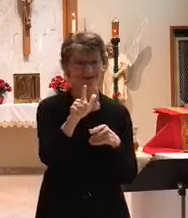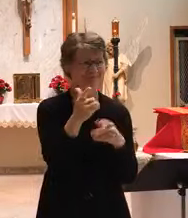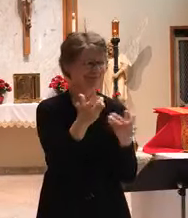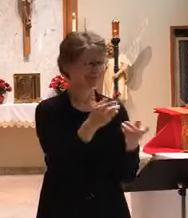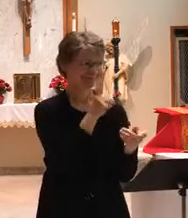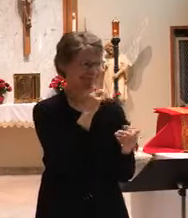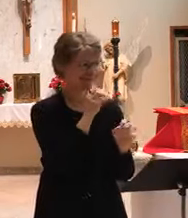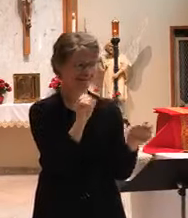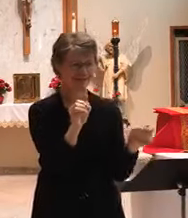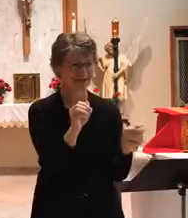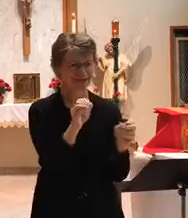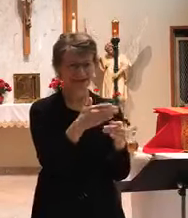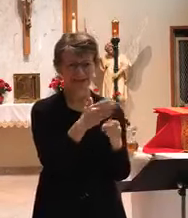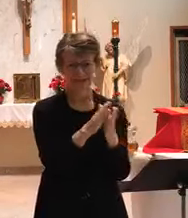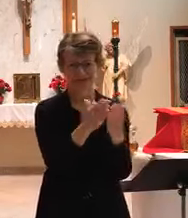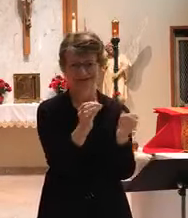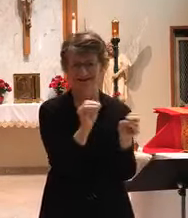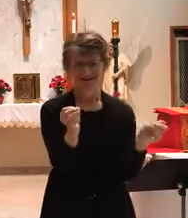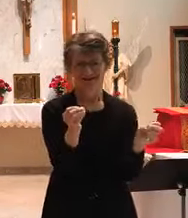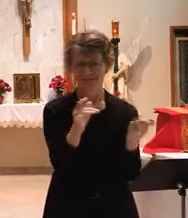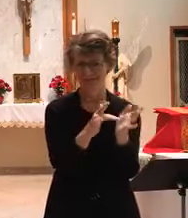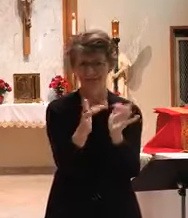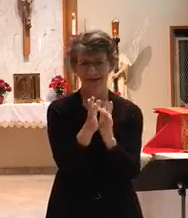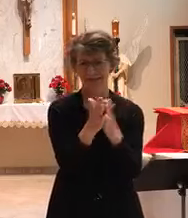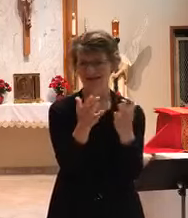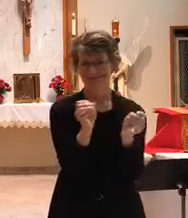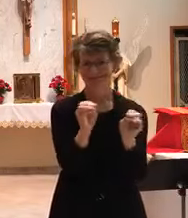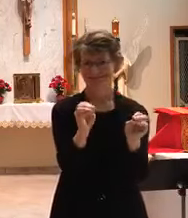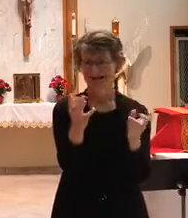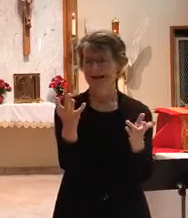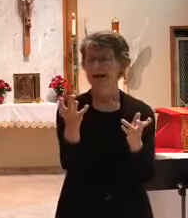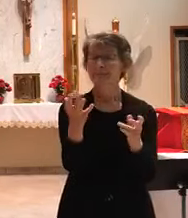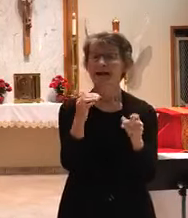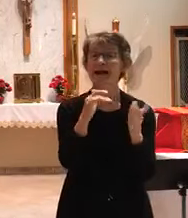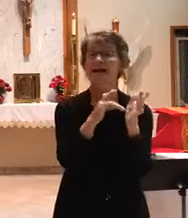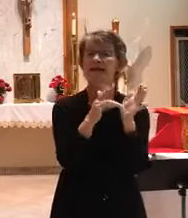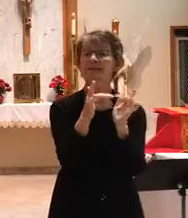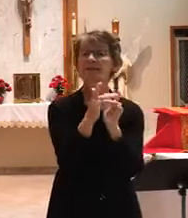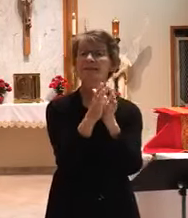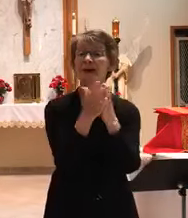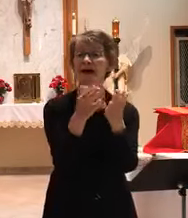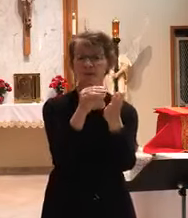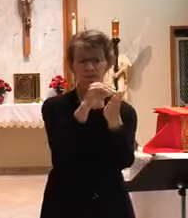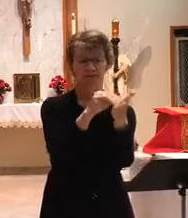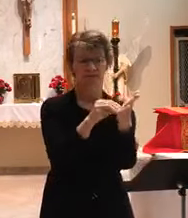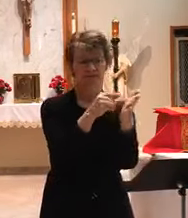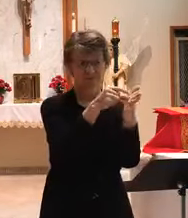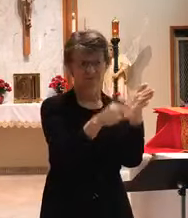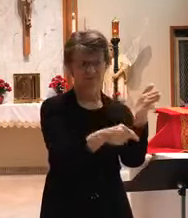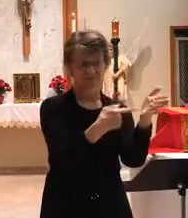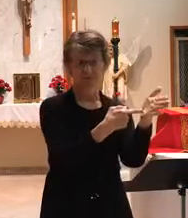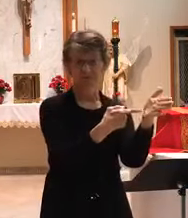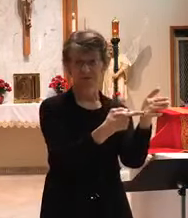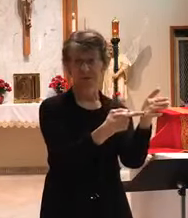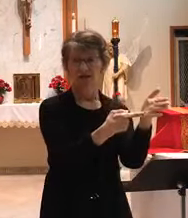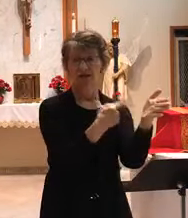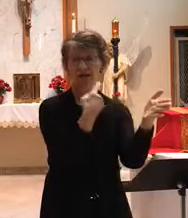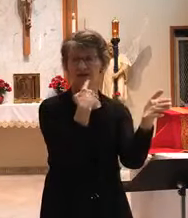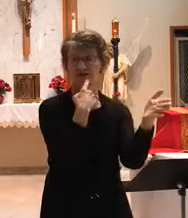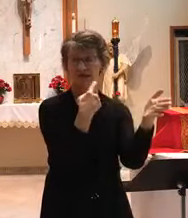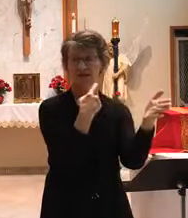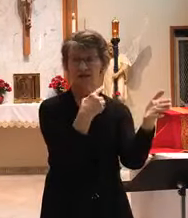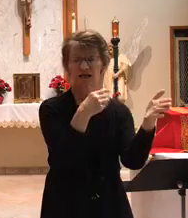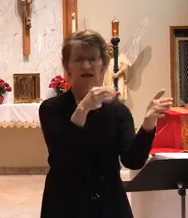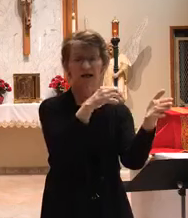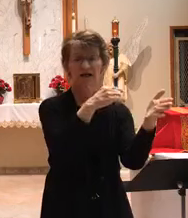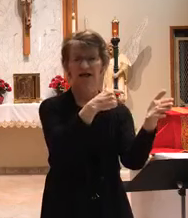bringing the Bible? But in the Bible, one of the things in the fifth chapter of the book of Galatians, it says this. It